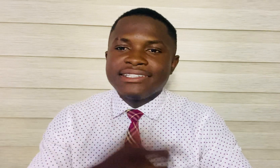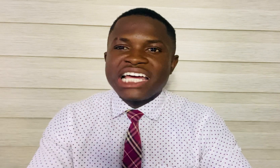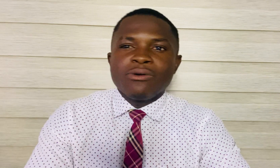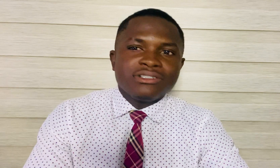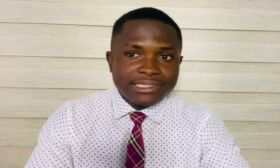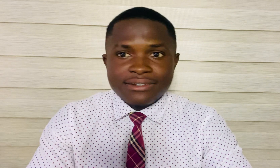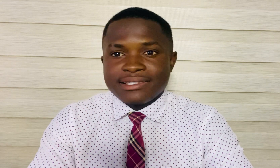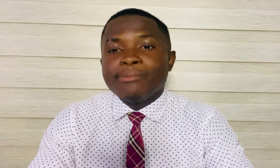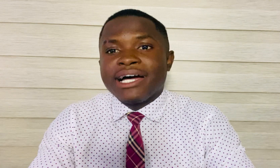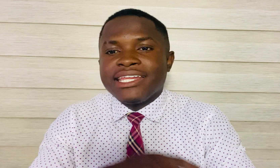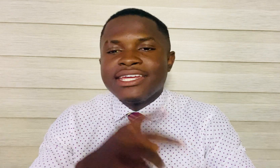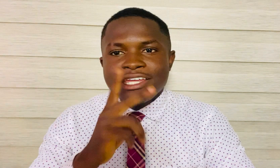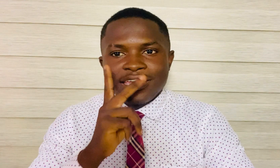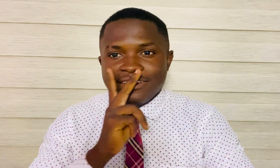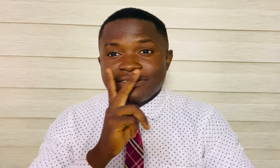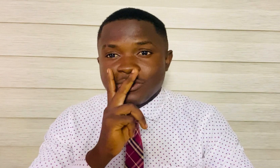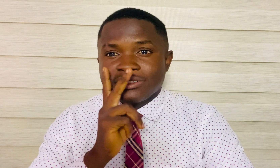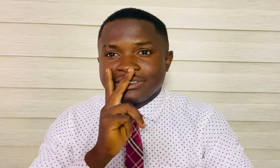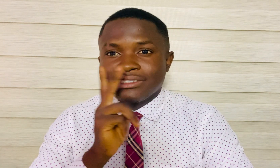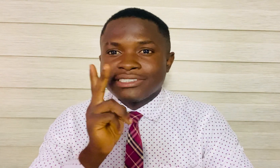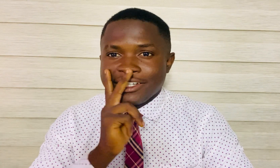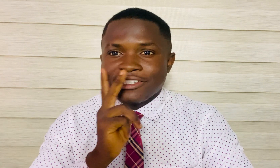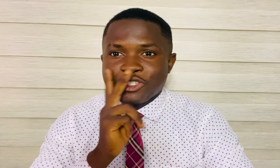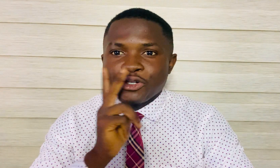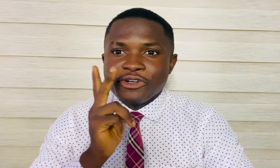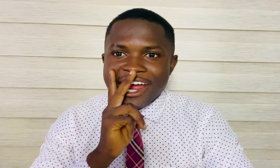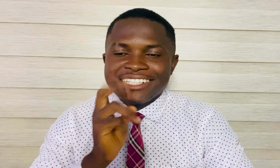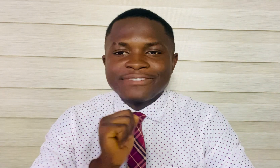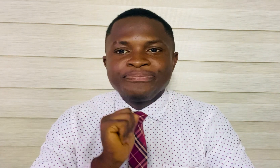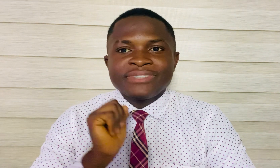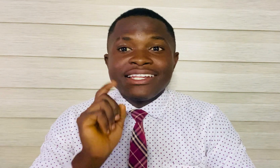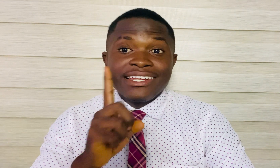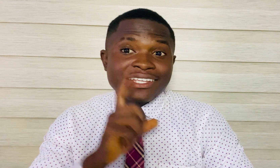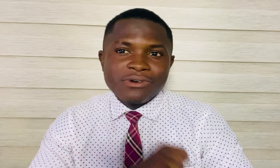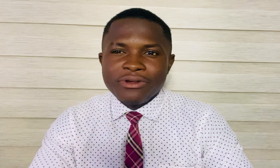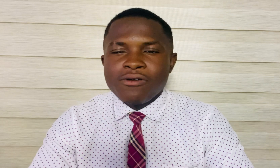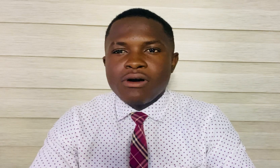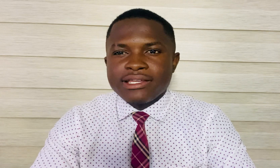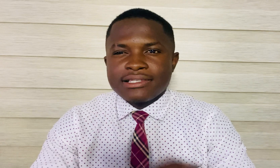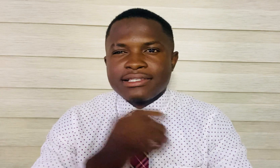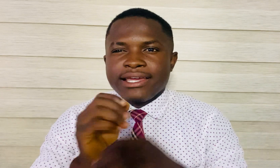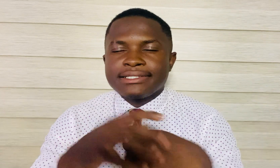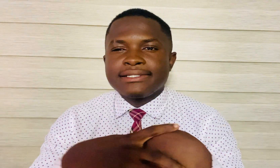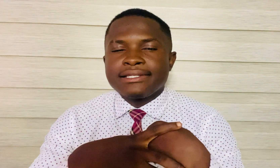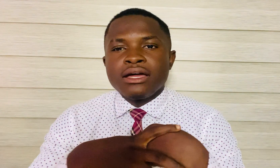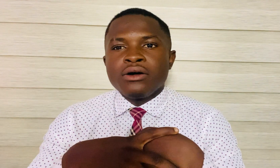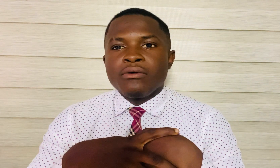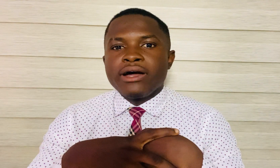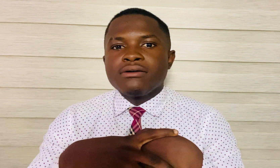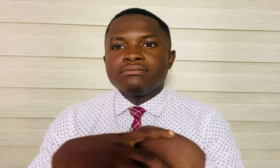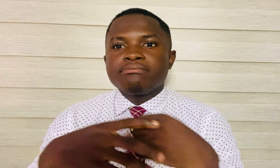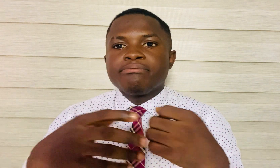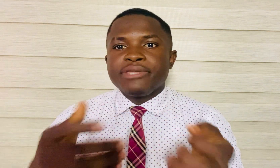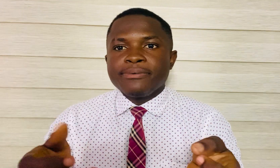anytime you want to tell somebody he smokes. It is so right. The next one we go on is sex. Well, people